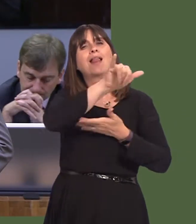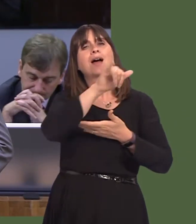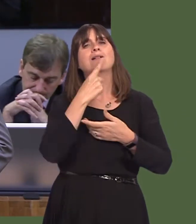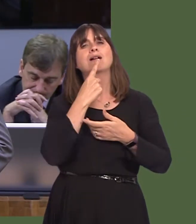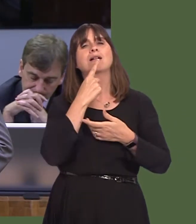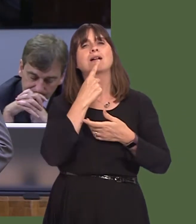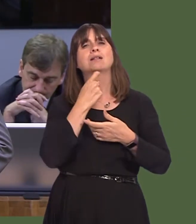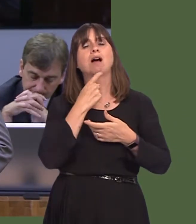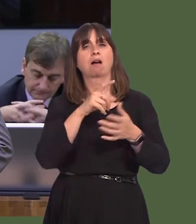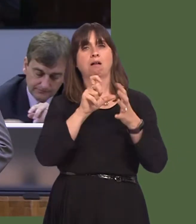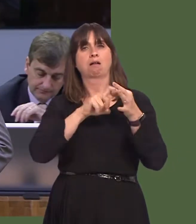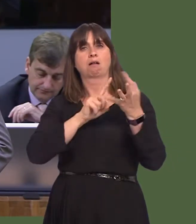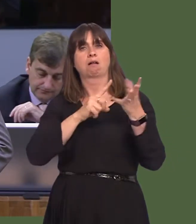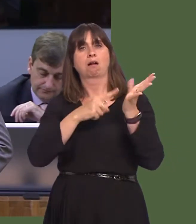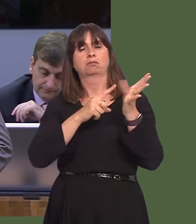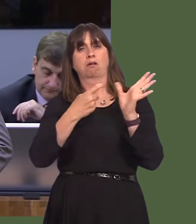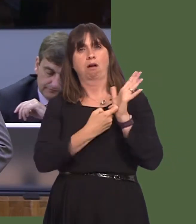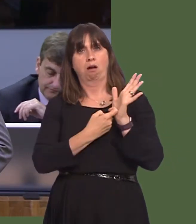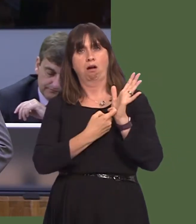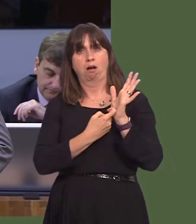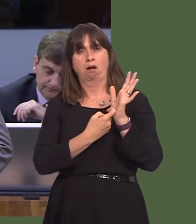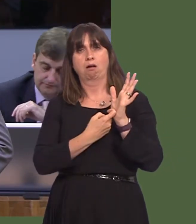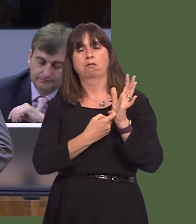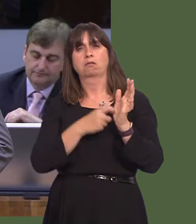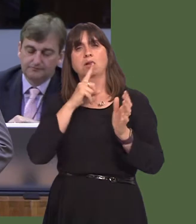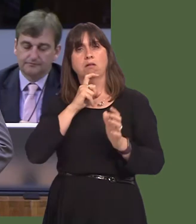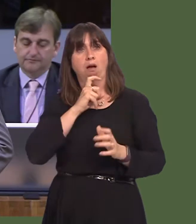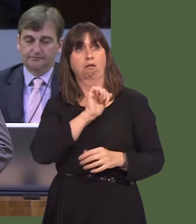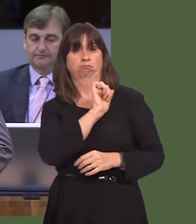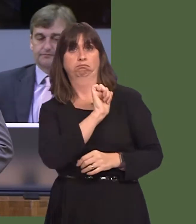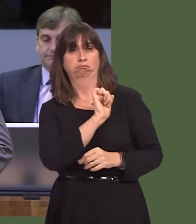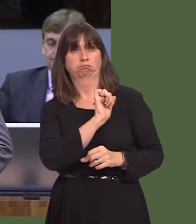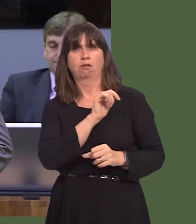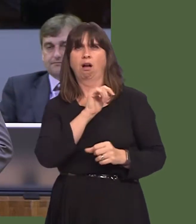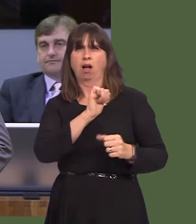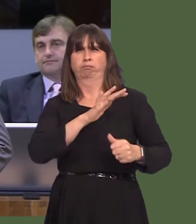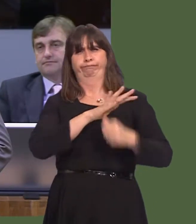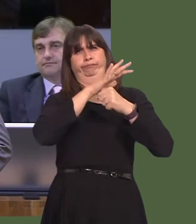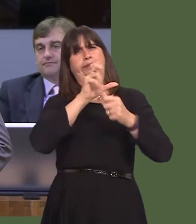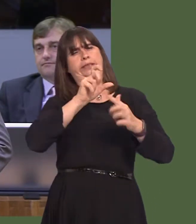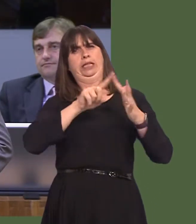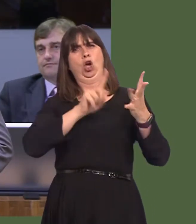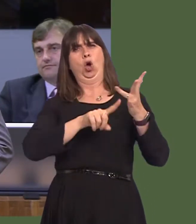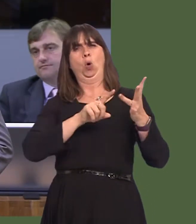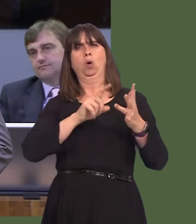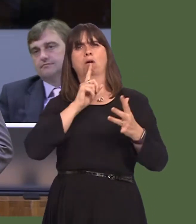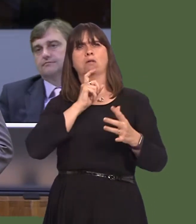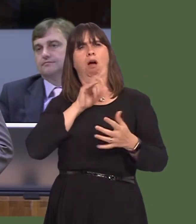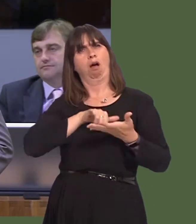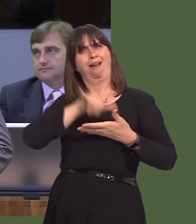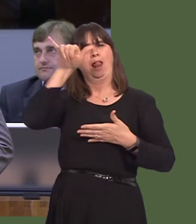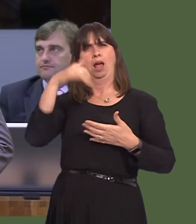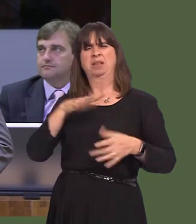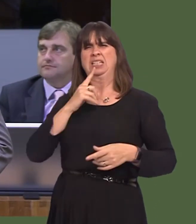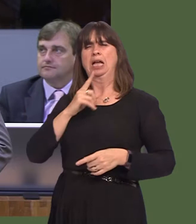some very unhelpful and disparaging remarks about whether a woman would be able to fulfil his role. You, as First